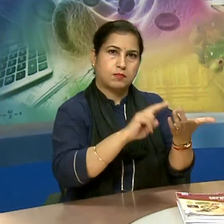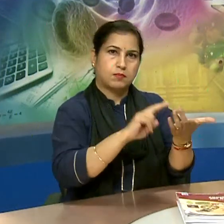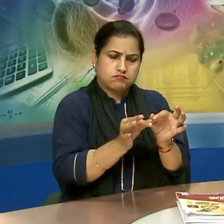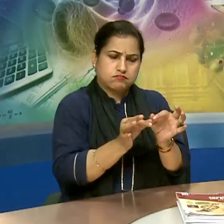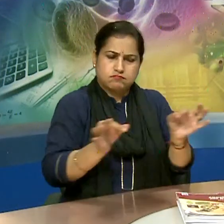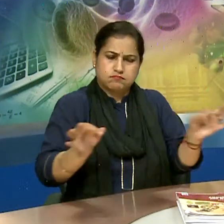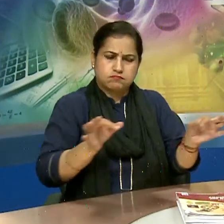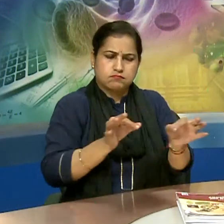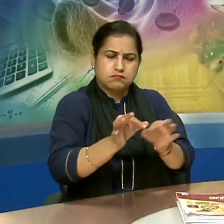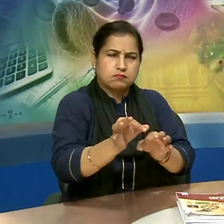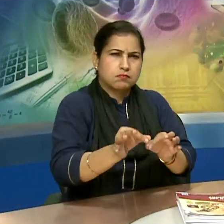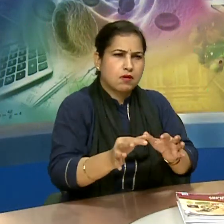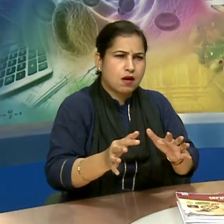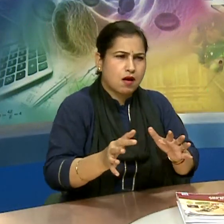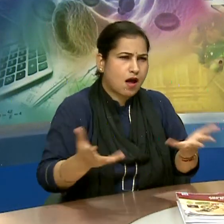What is linear measurement?